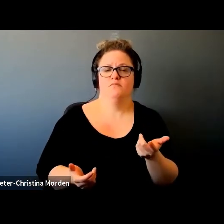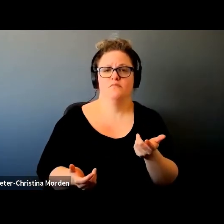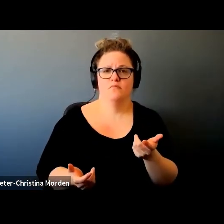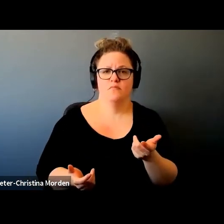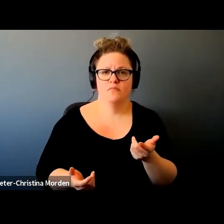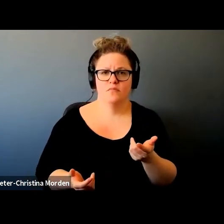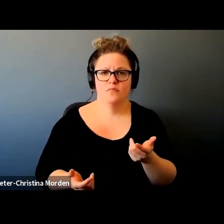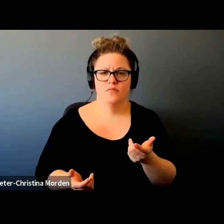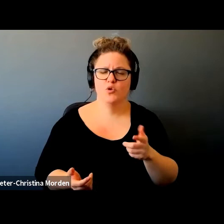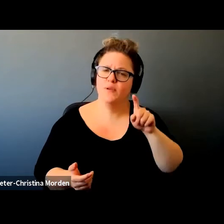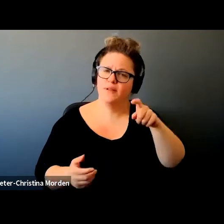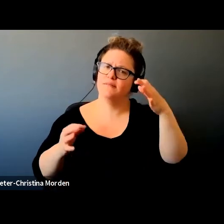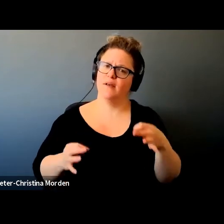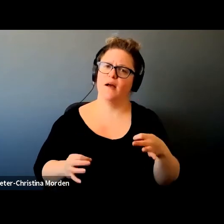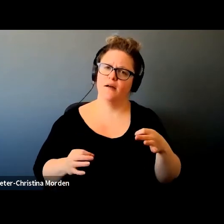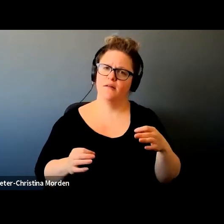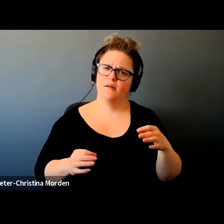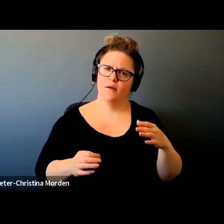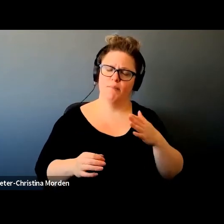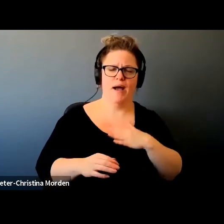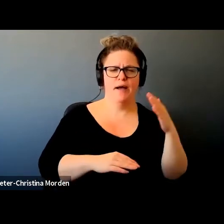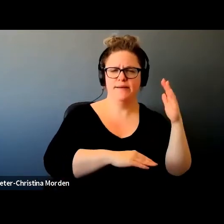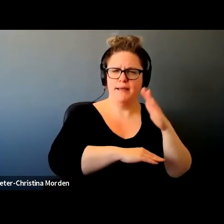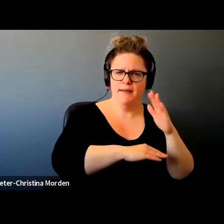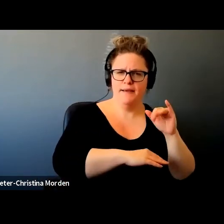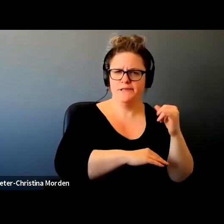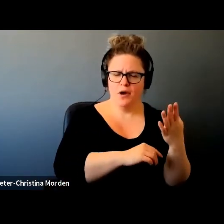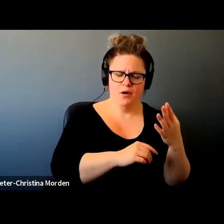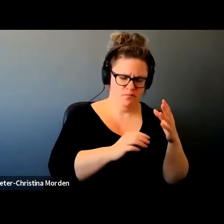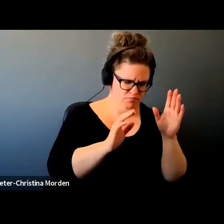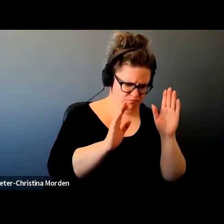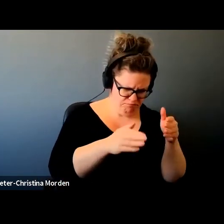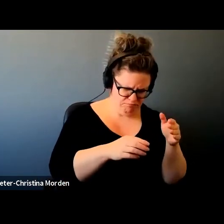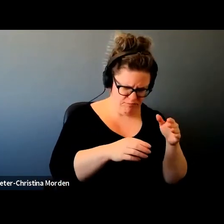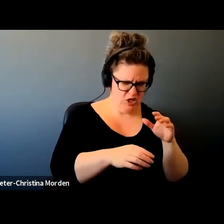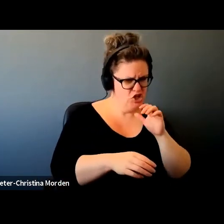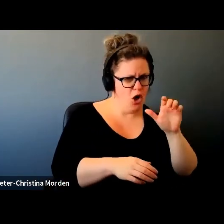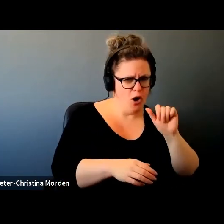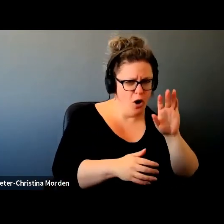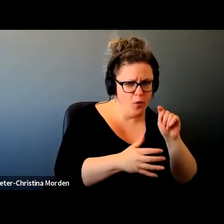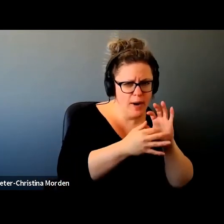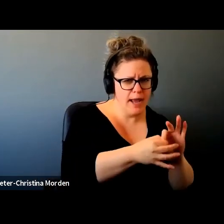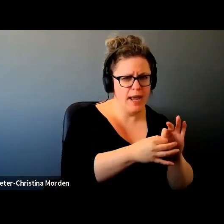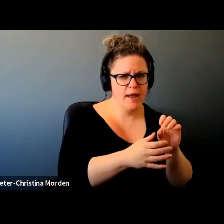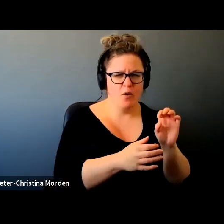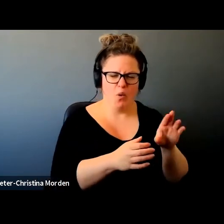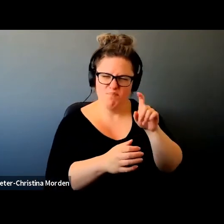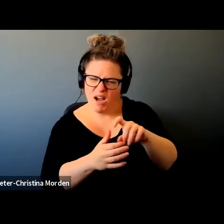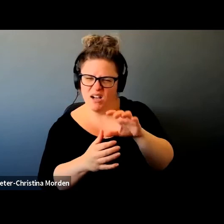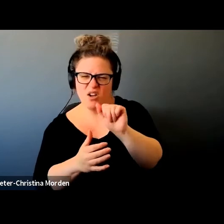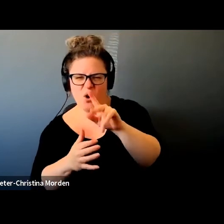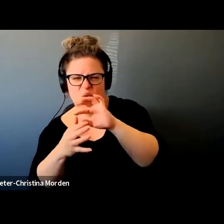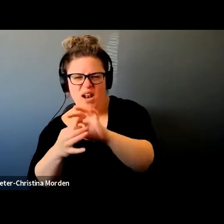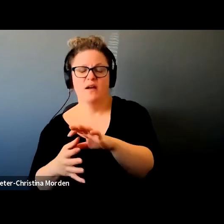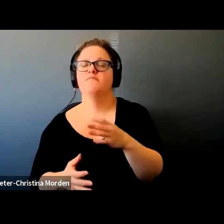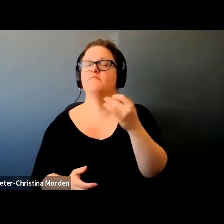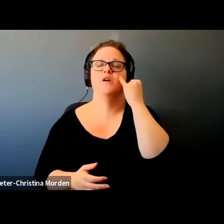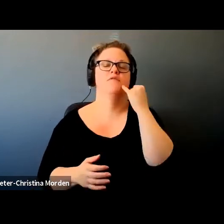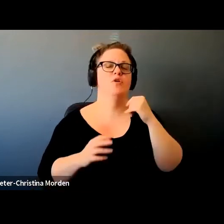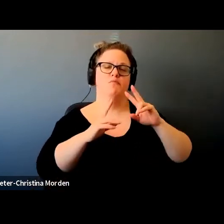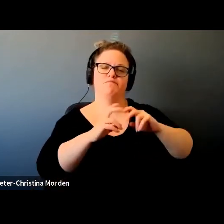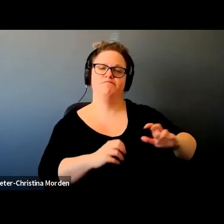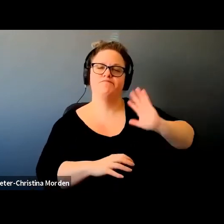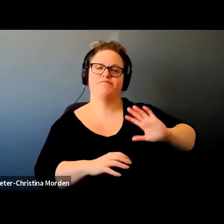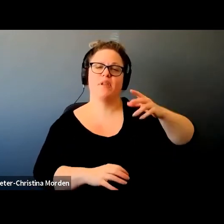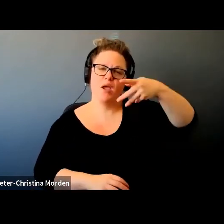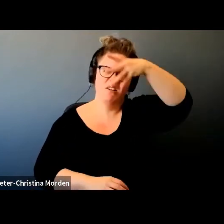something non-artistic that I can stand doing? Like a lot of people who, if you look at old school punk rock musicians, a